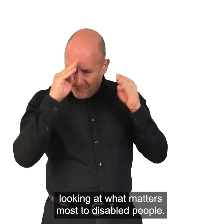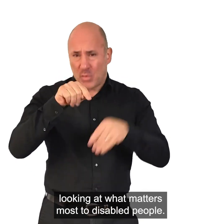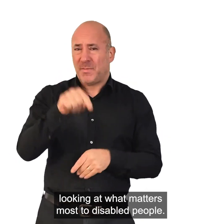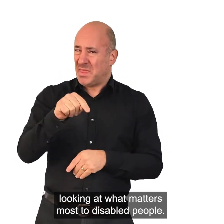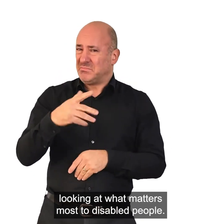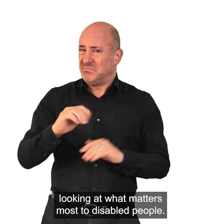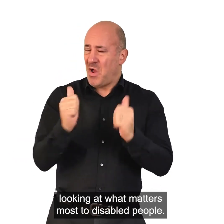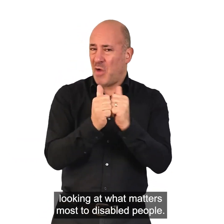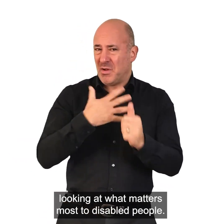people.